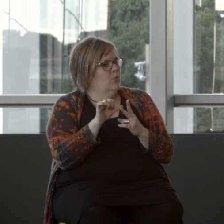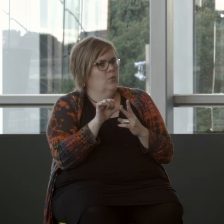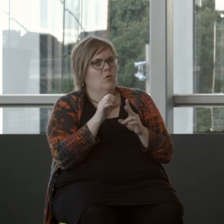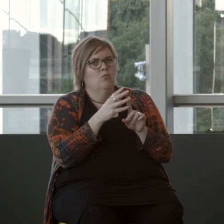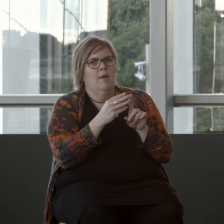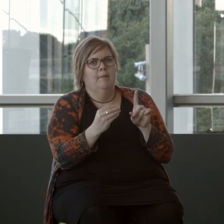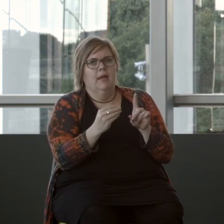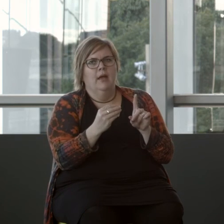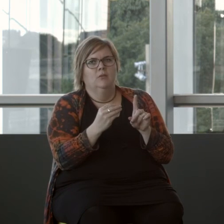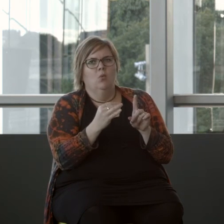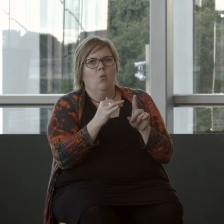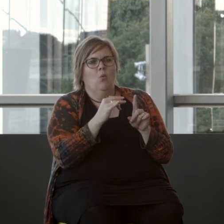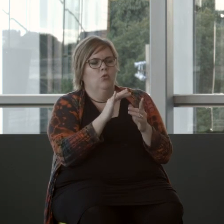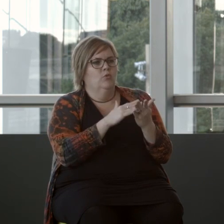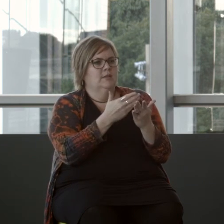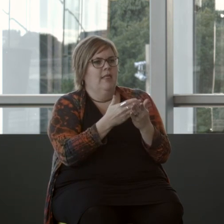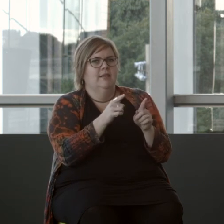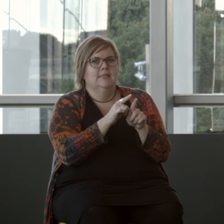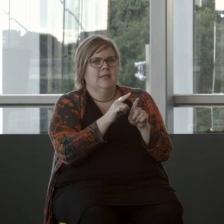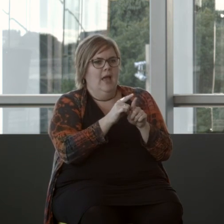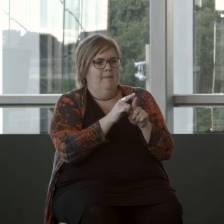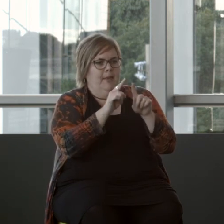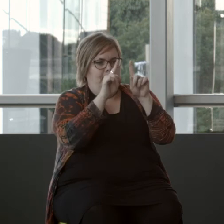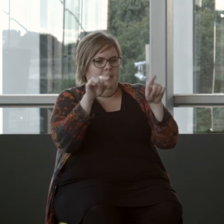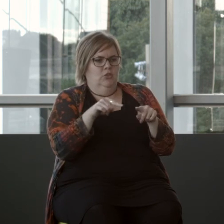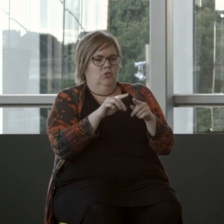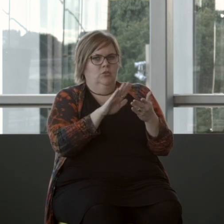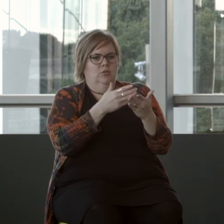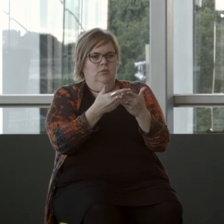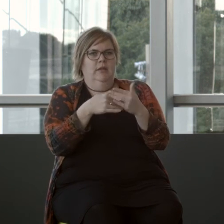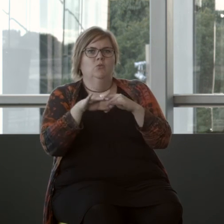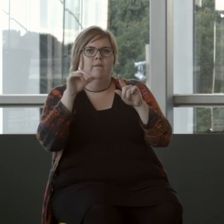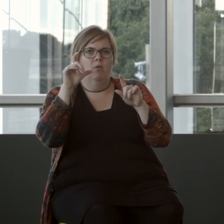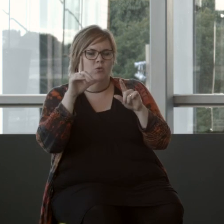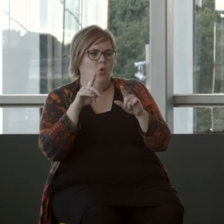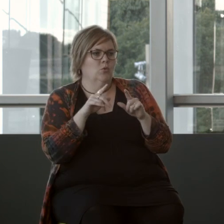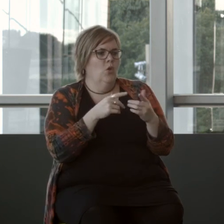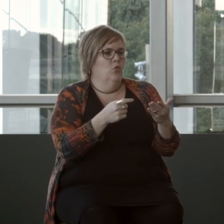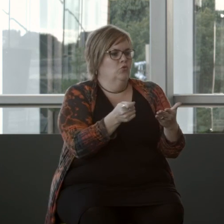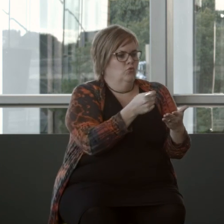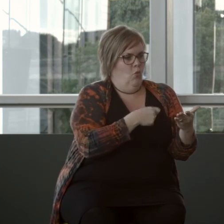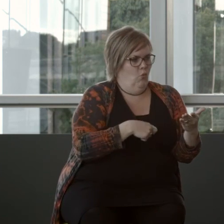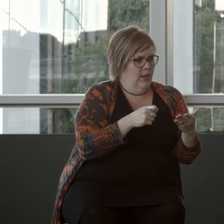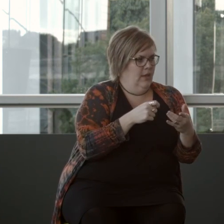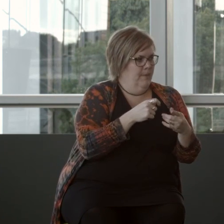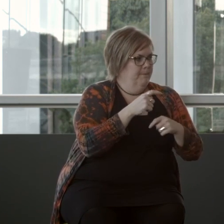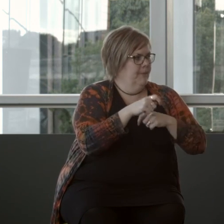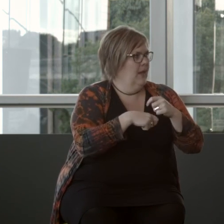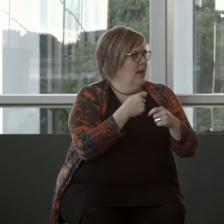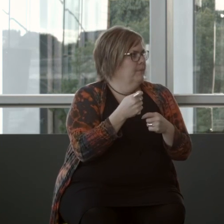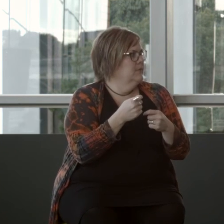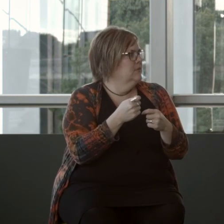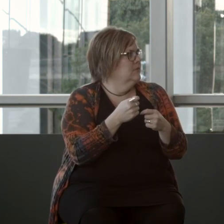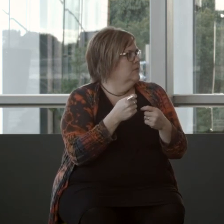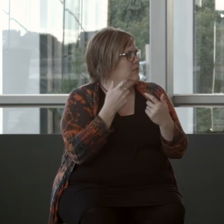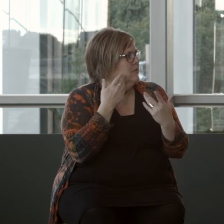replicate or translate the same type of image, a drawing, into a photograph, so the drawing becomes a kind of I